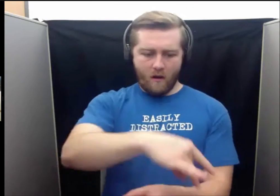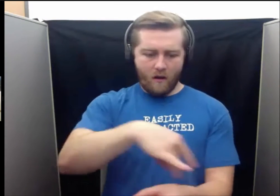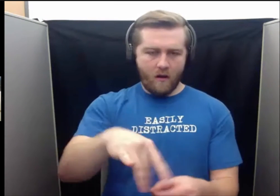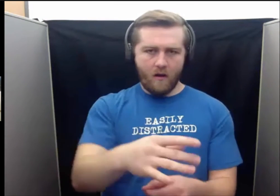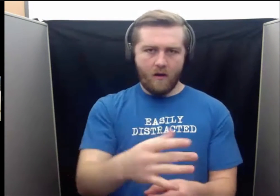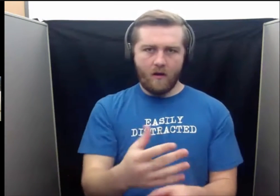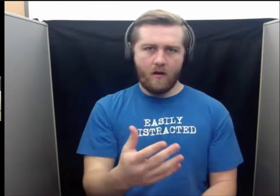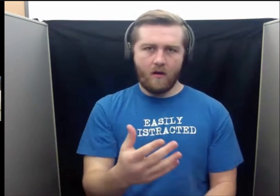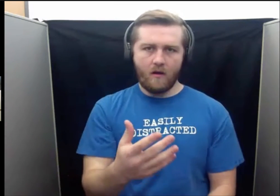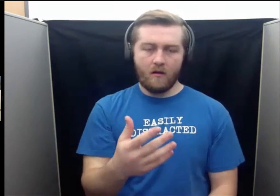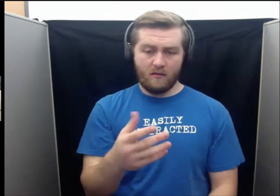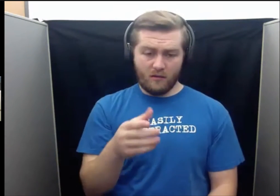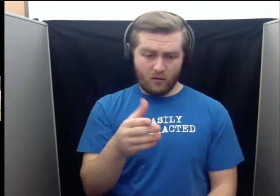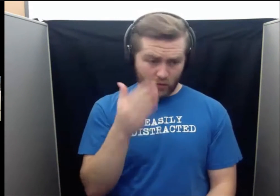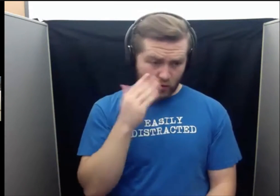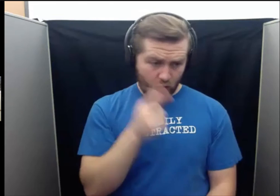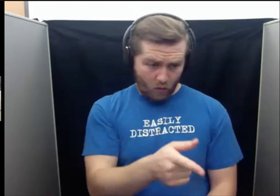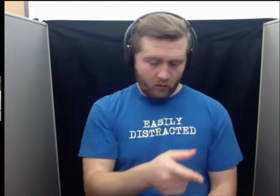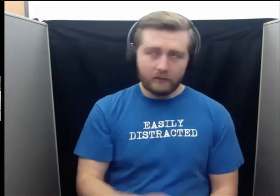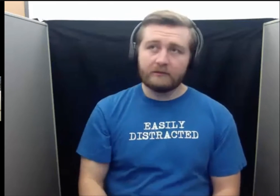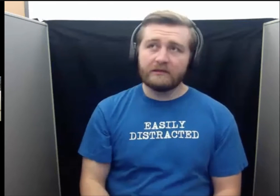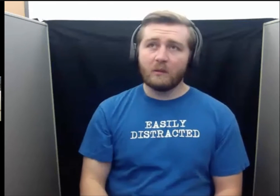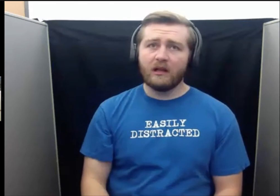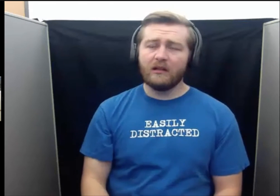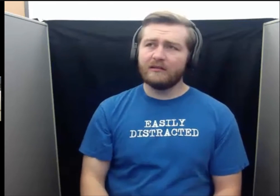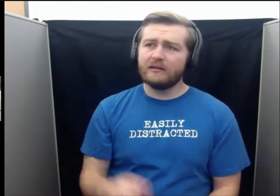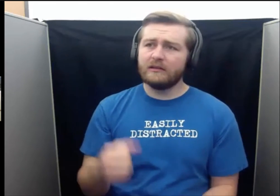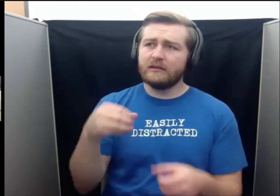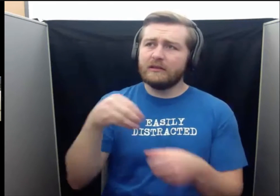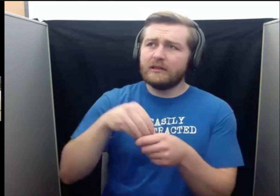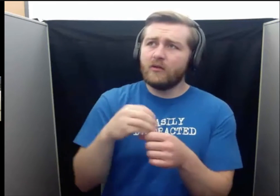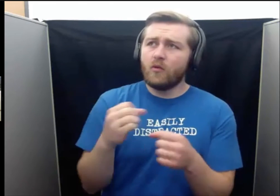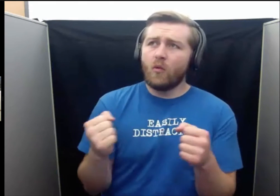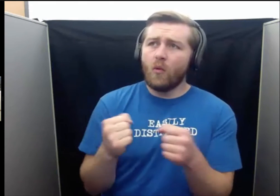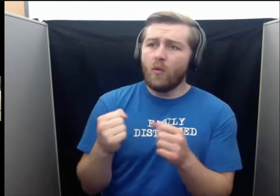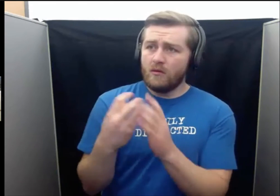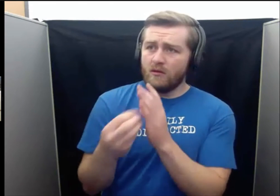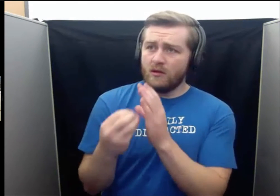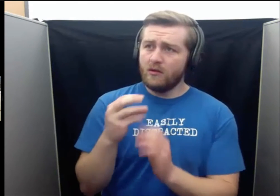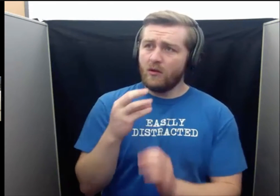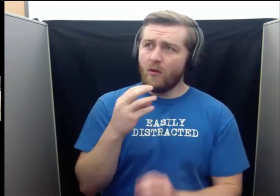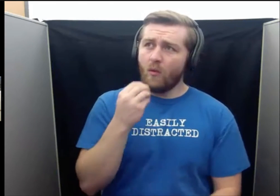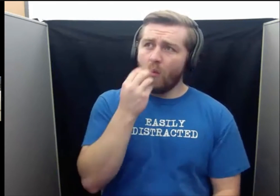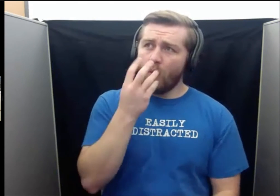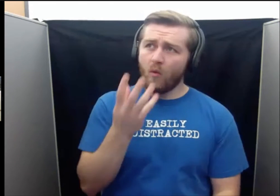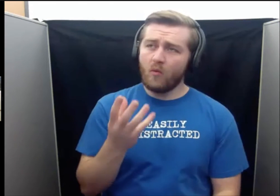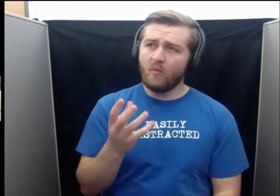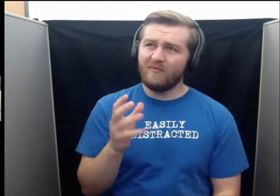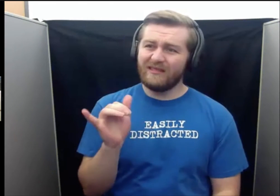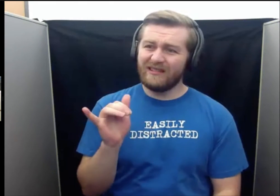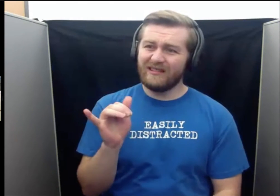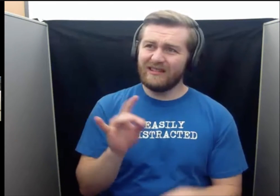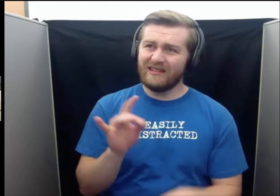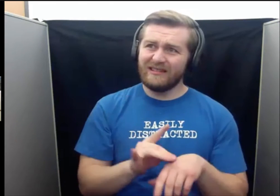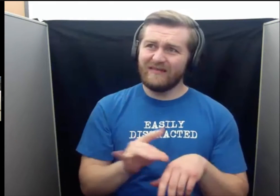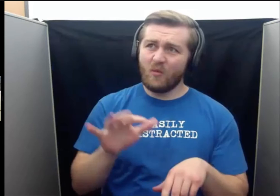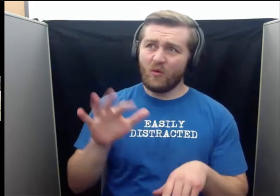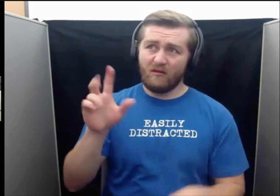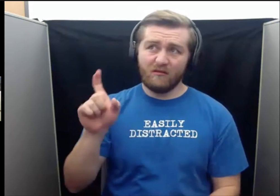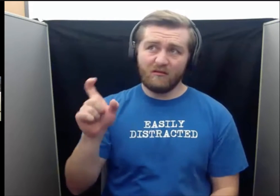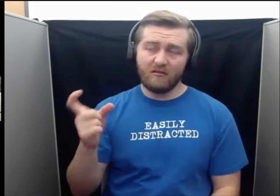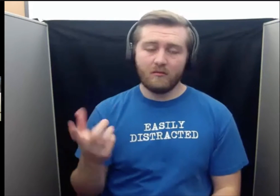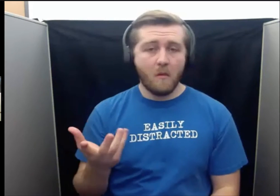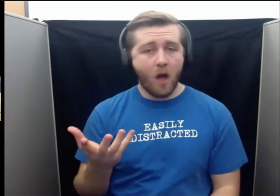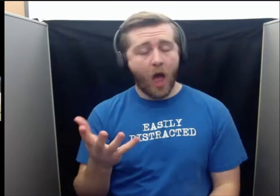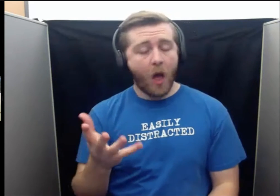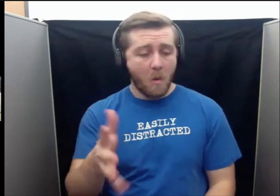outside, so it's like evaporating. It's like evaporating? Okay, he's got some good points, and right off the bat, he's